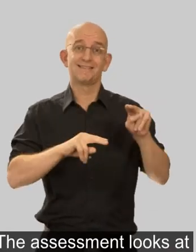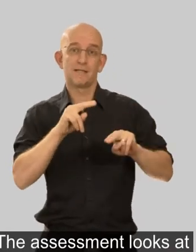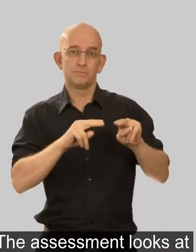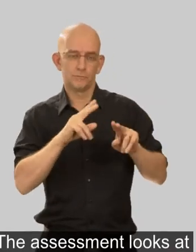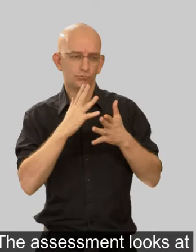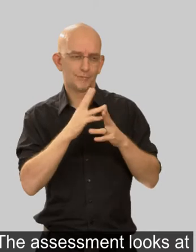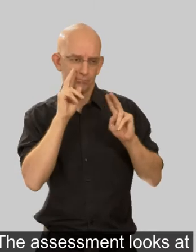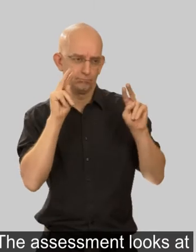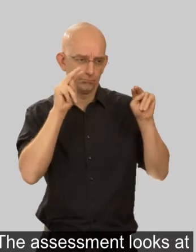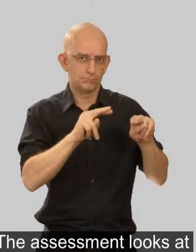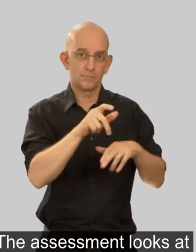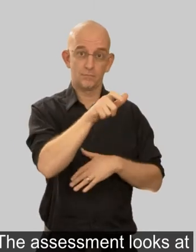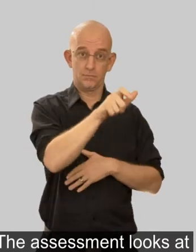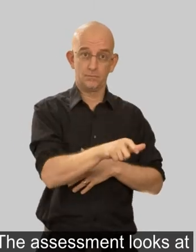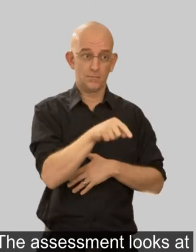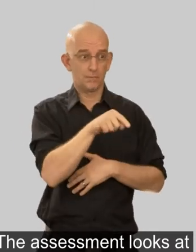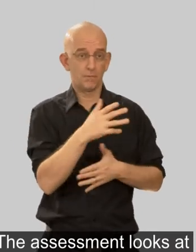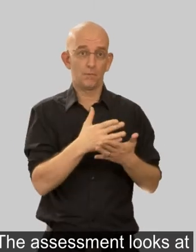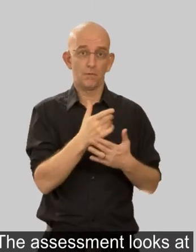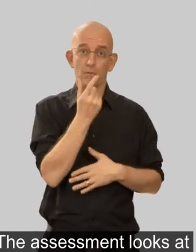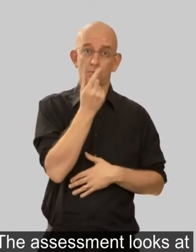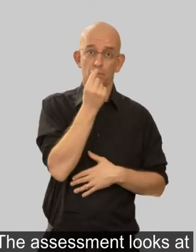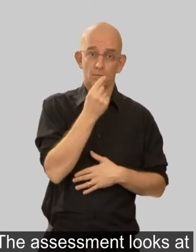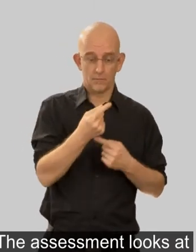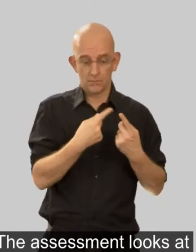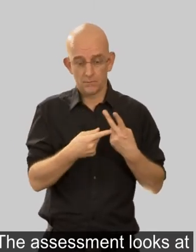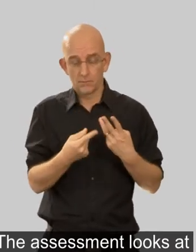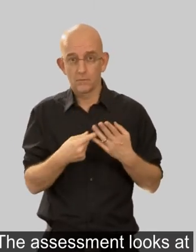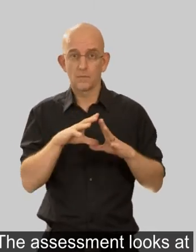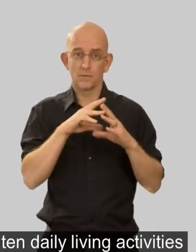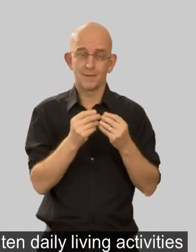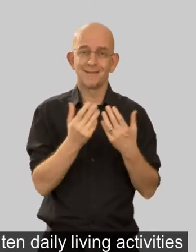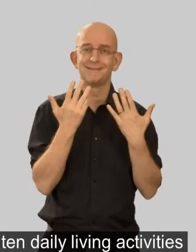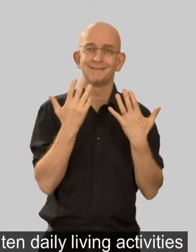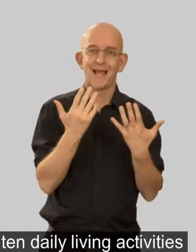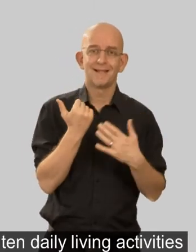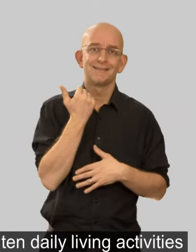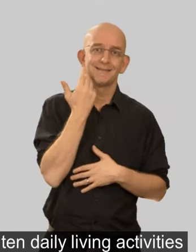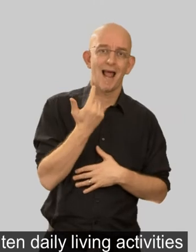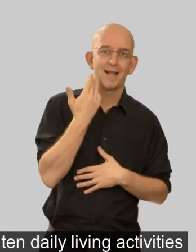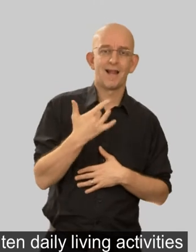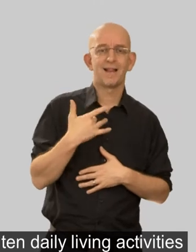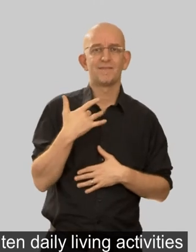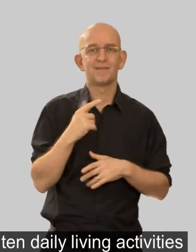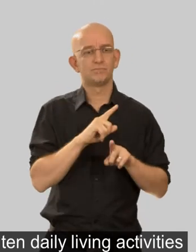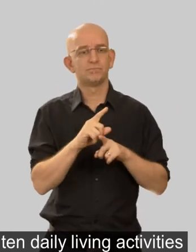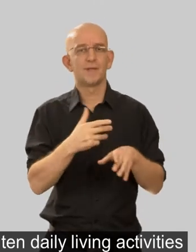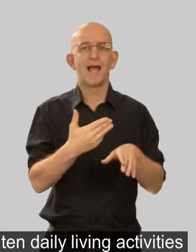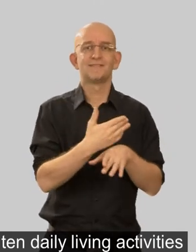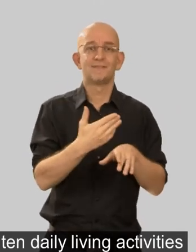The assessment looks at an individual's ability to complete 10 daily living activities